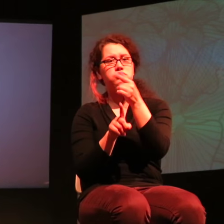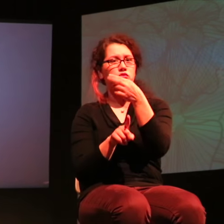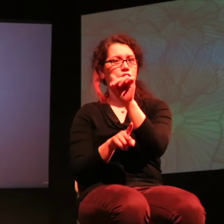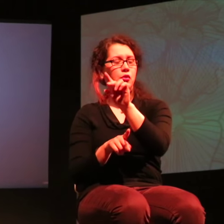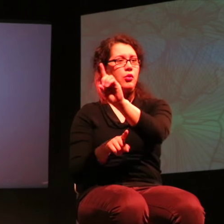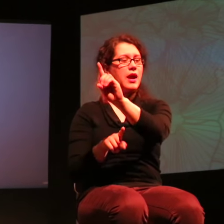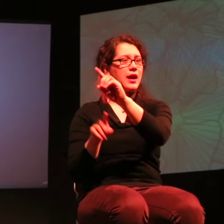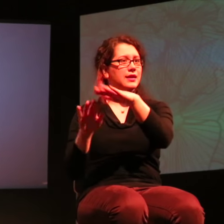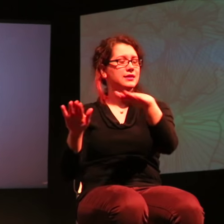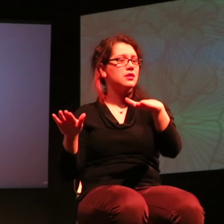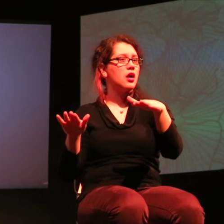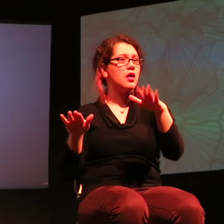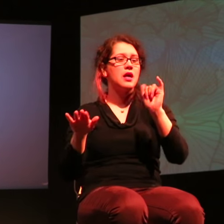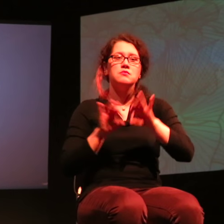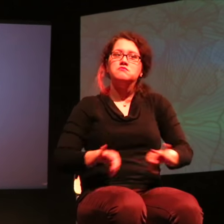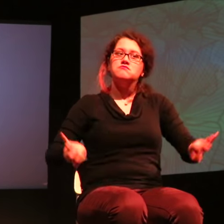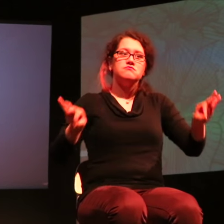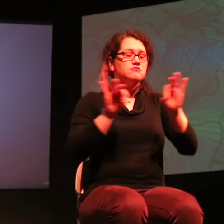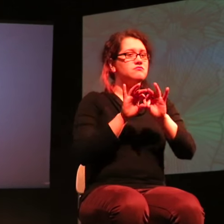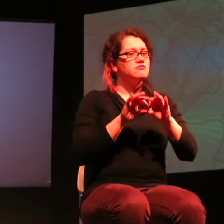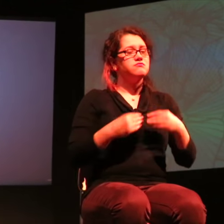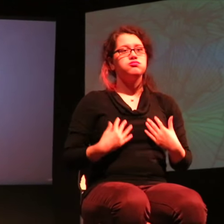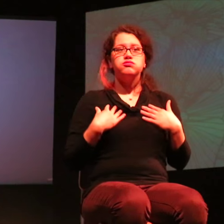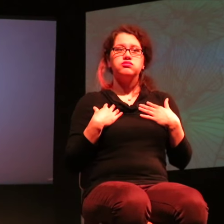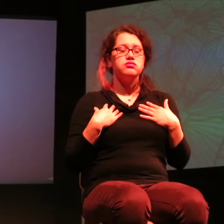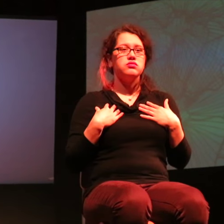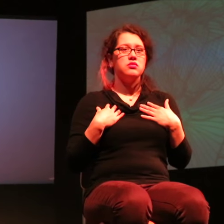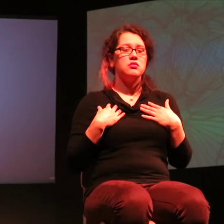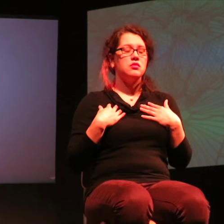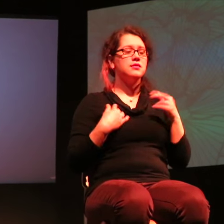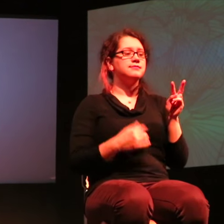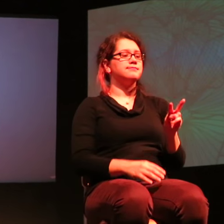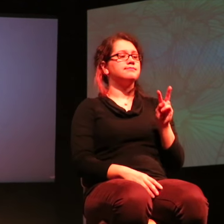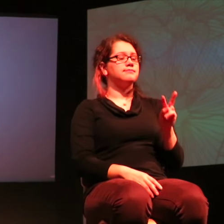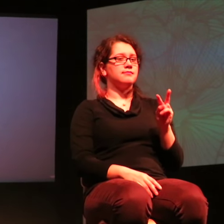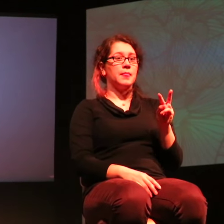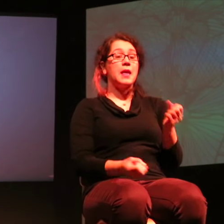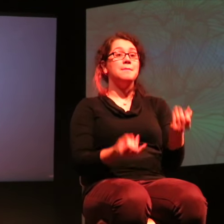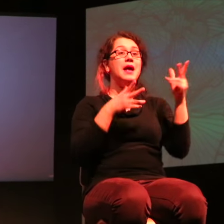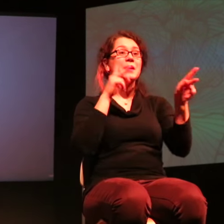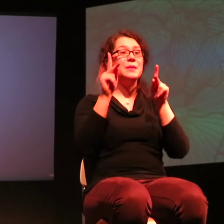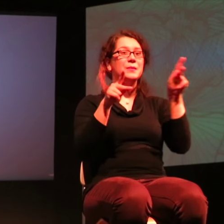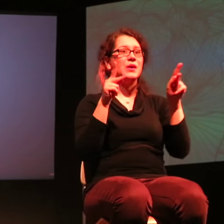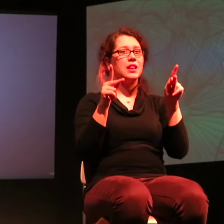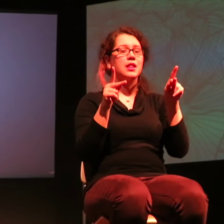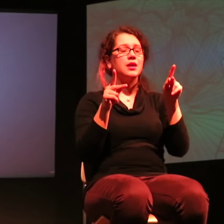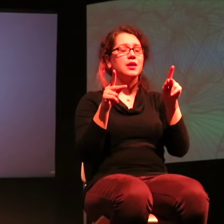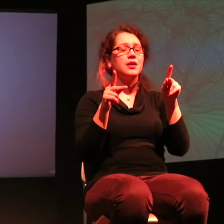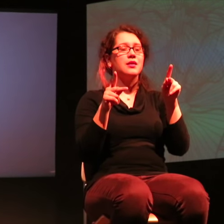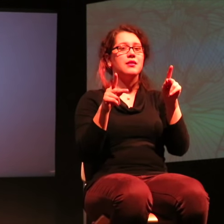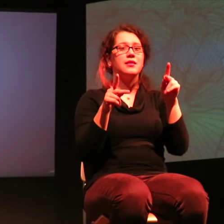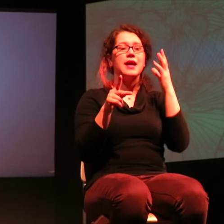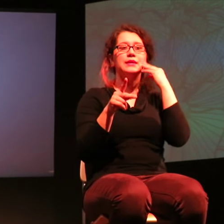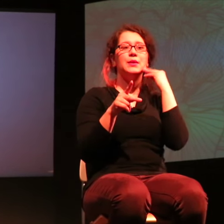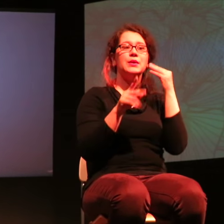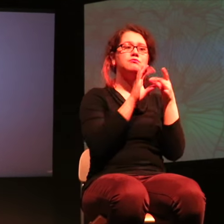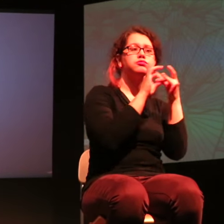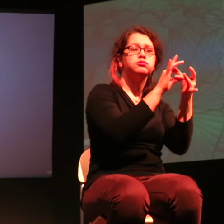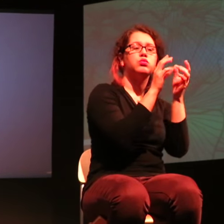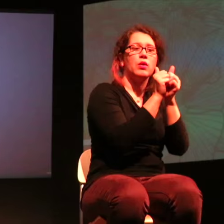were mentioned, it does not surprise me at all that the relationship to you were grandparents. Grandparents have